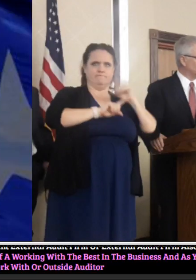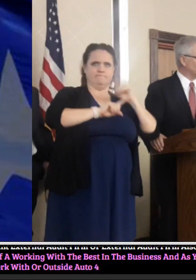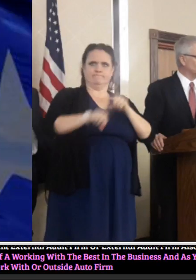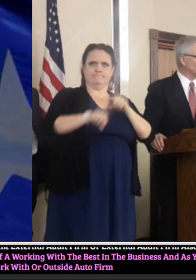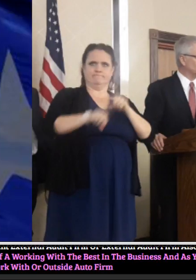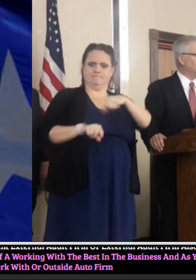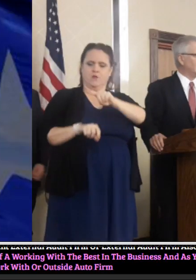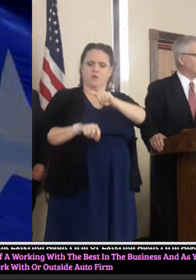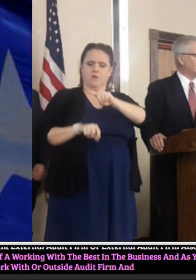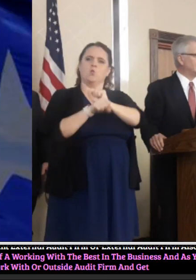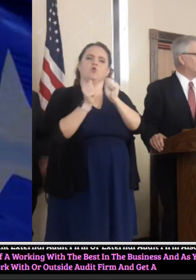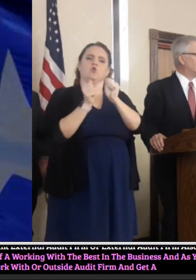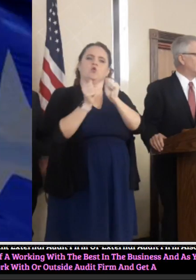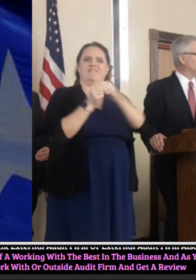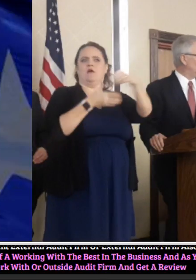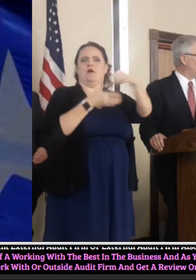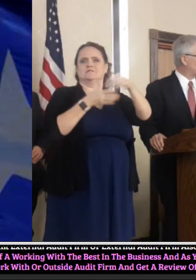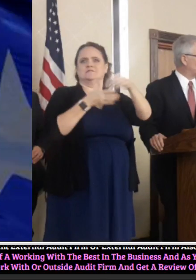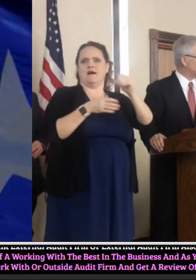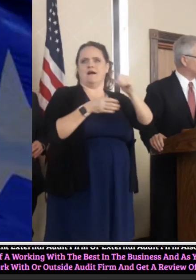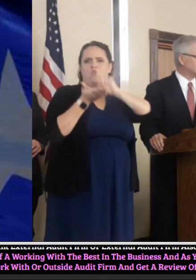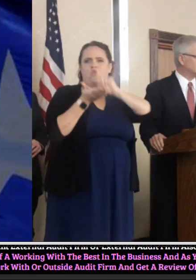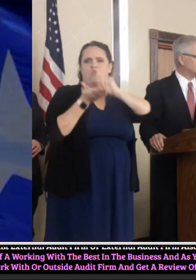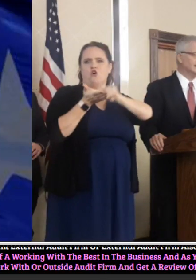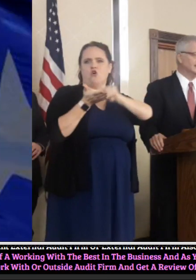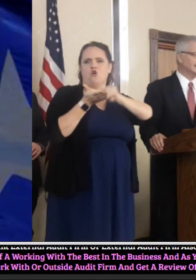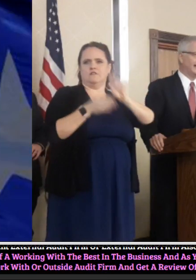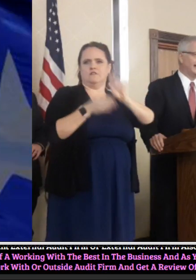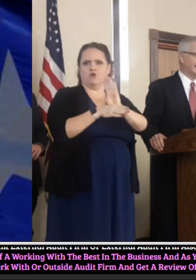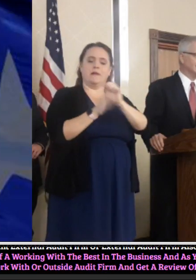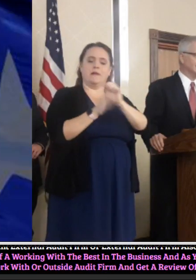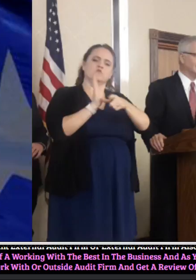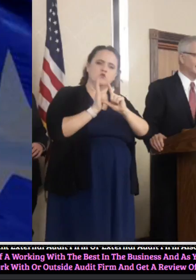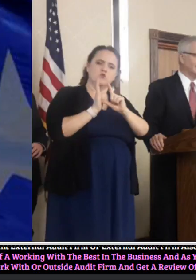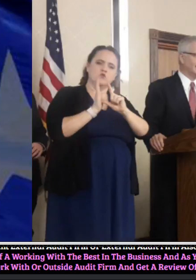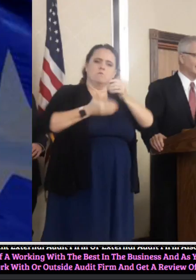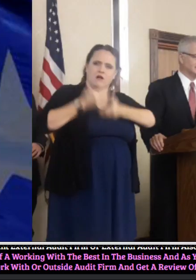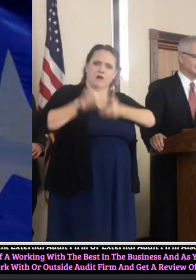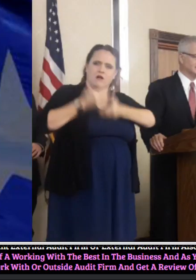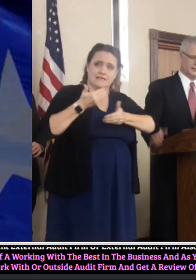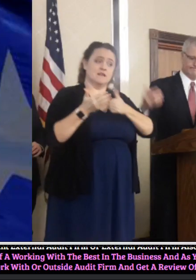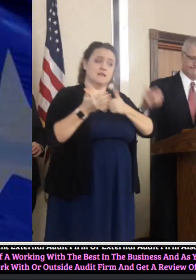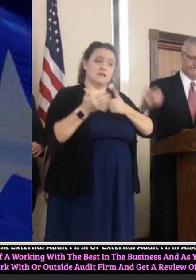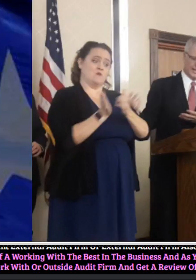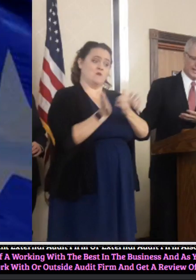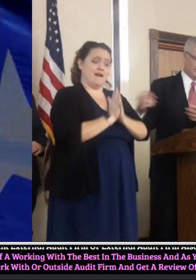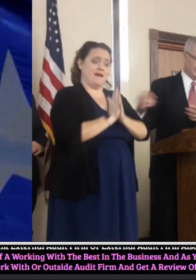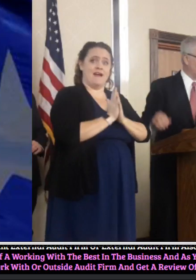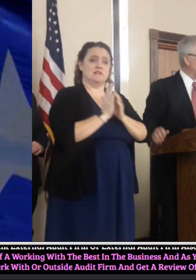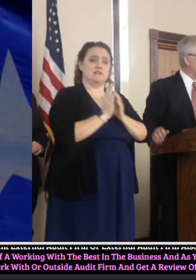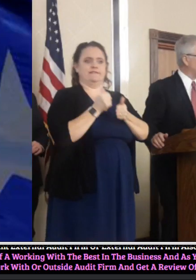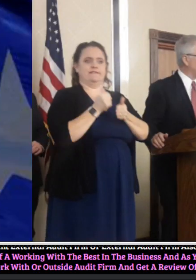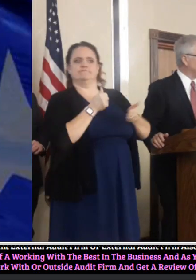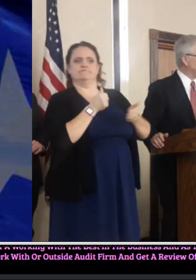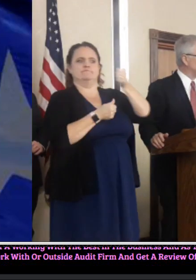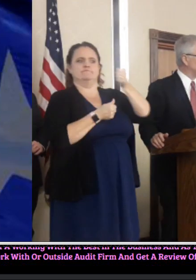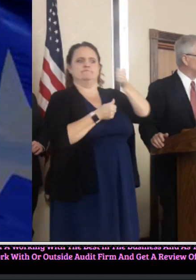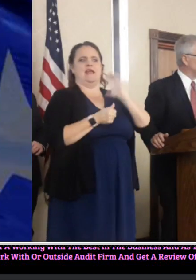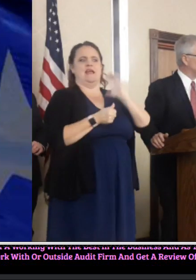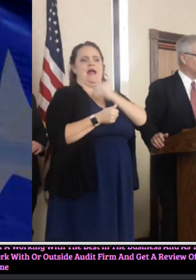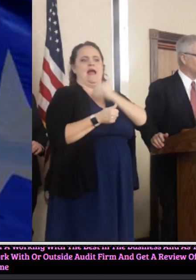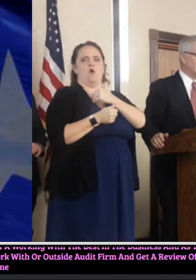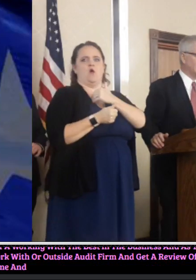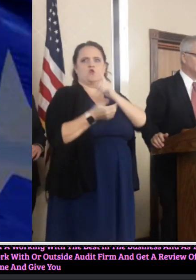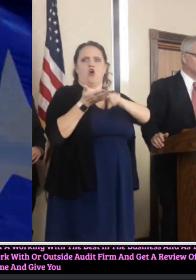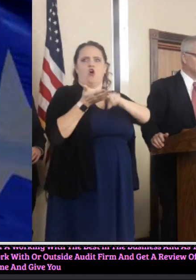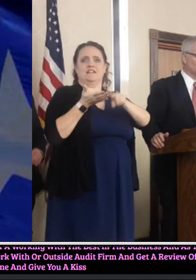firm and get a review of processes. And I have asked the head of our audit engagement to come and